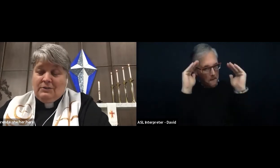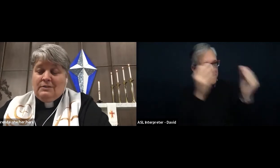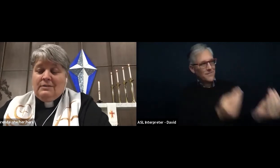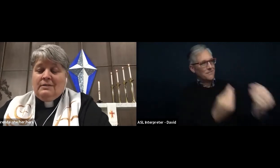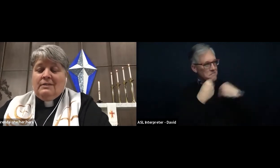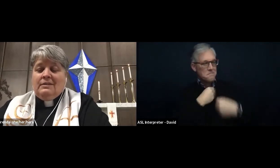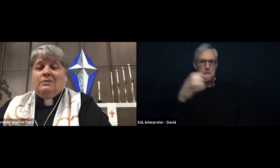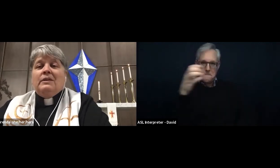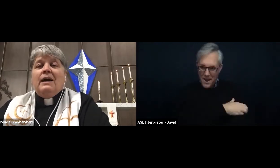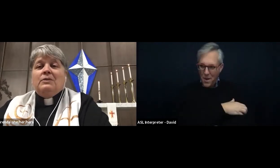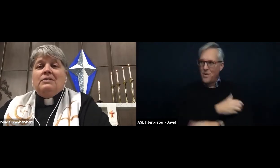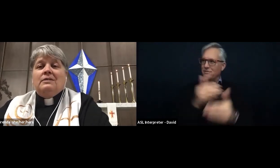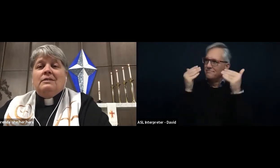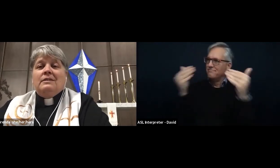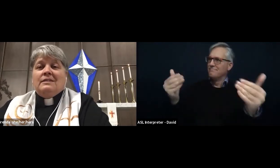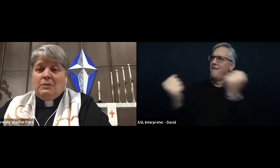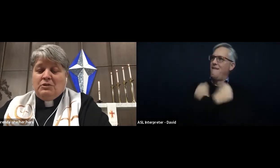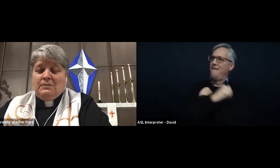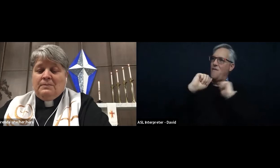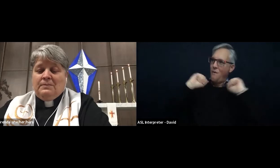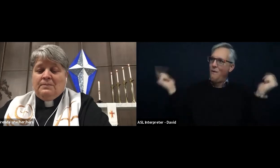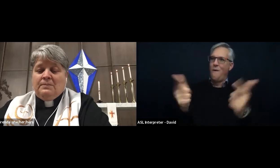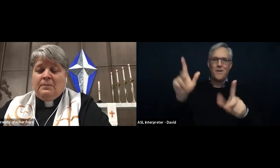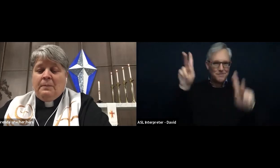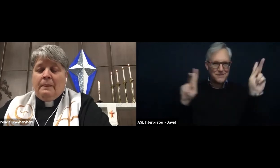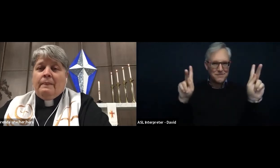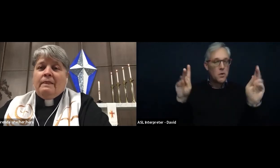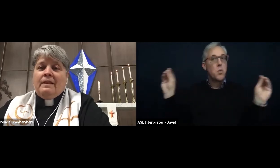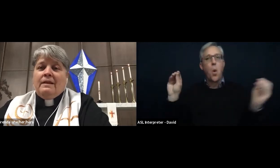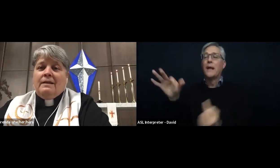others without exception.